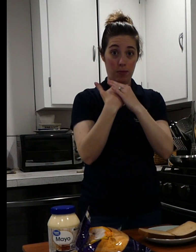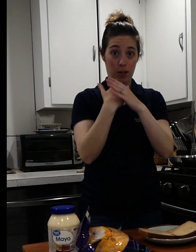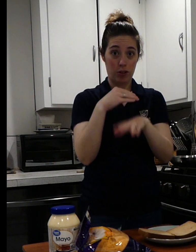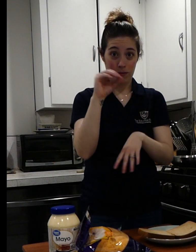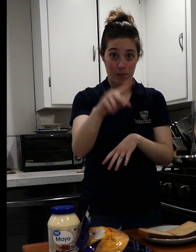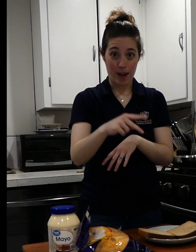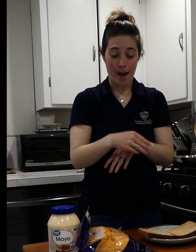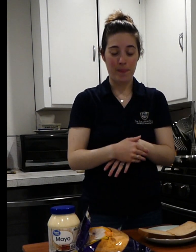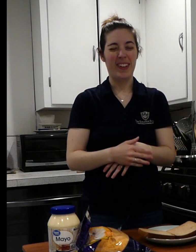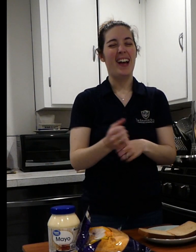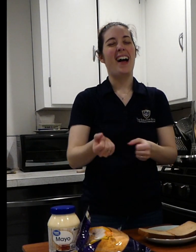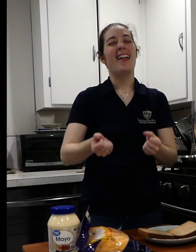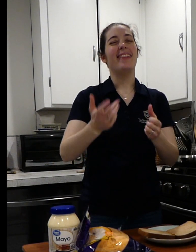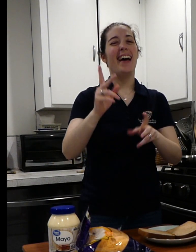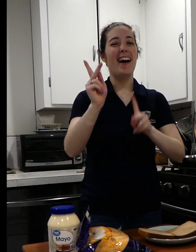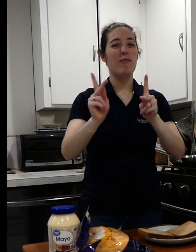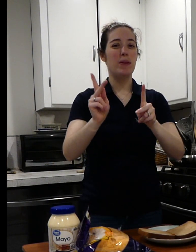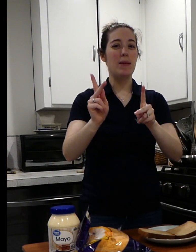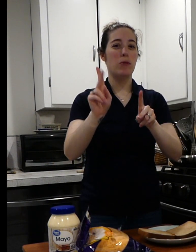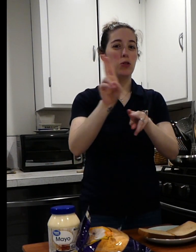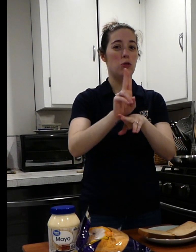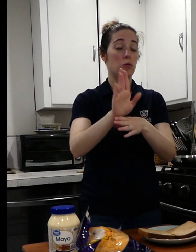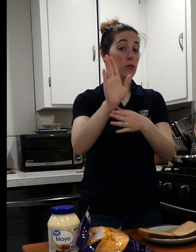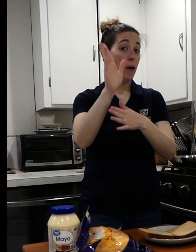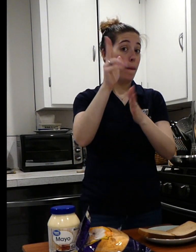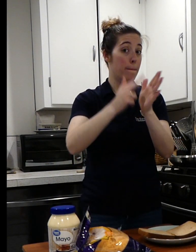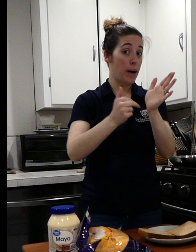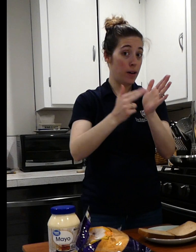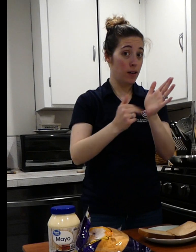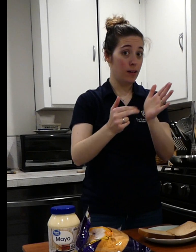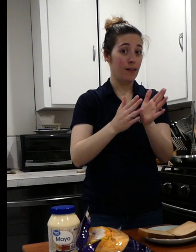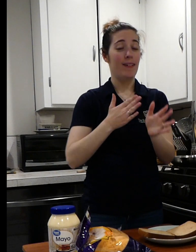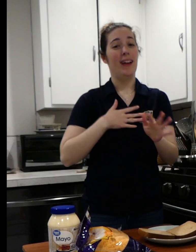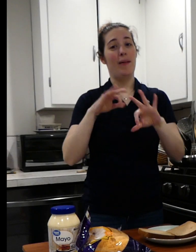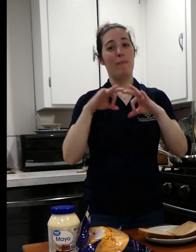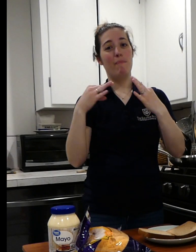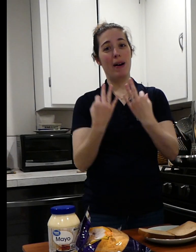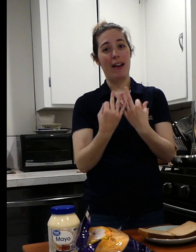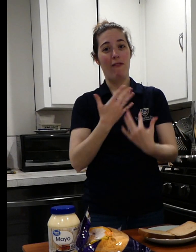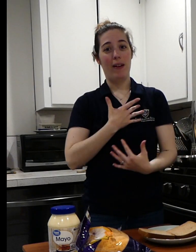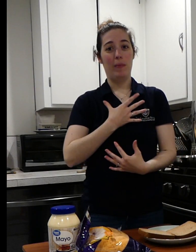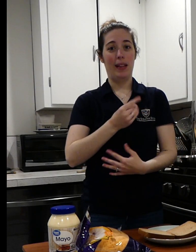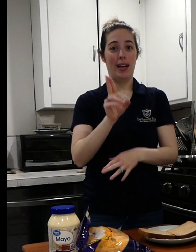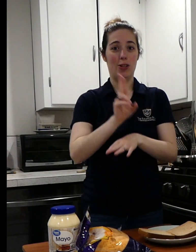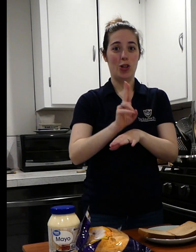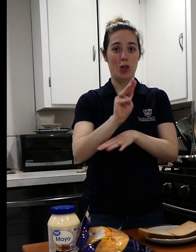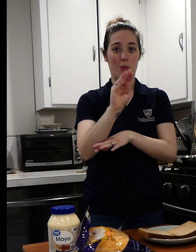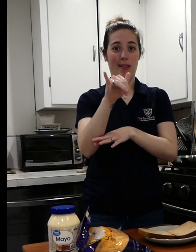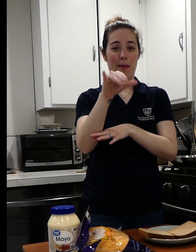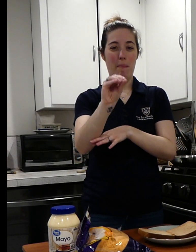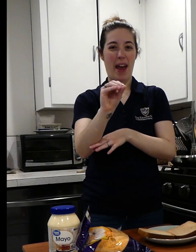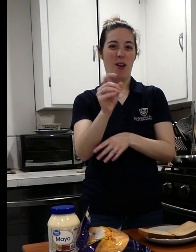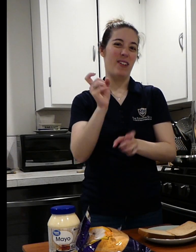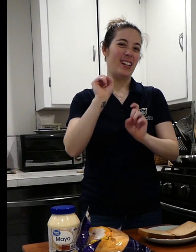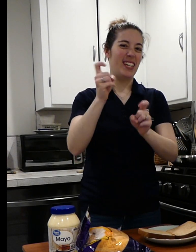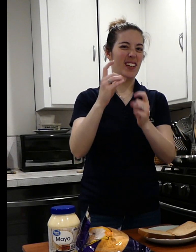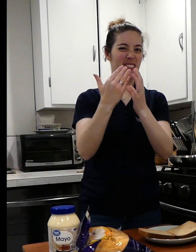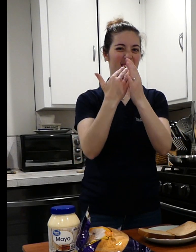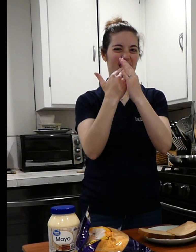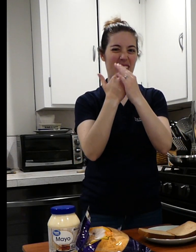sandwich. Okay, a lot of people use butter. My family likes to use mayo. Gives the sandwich